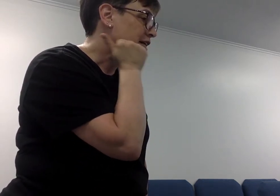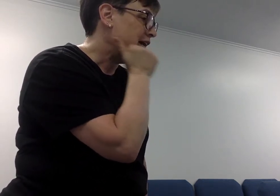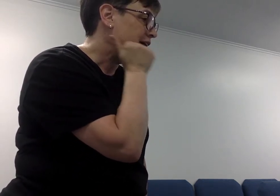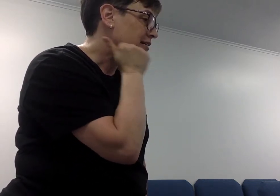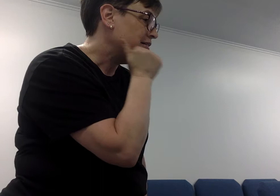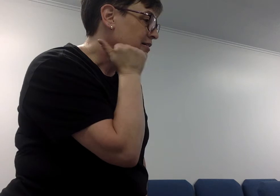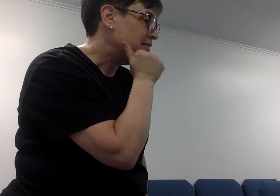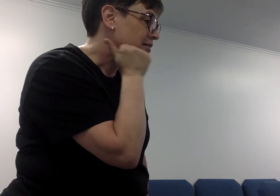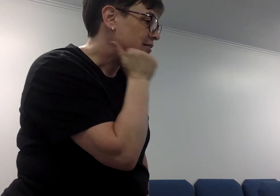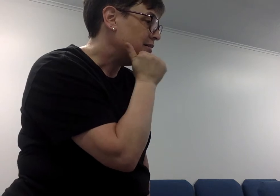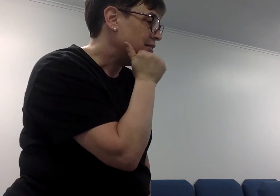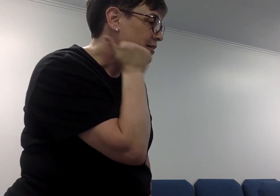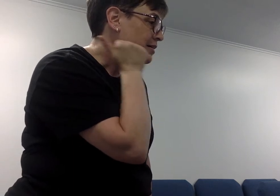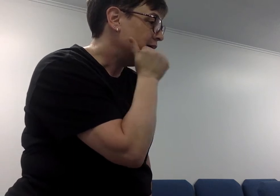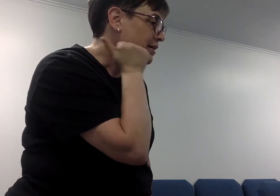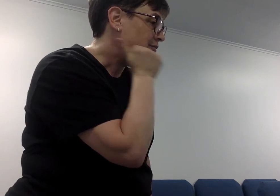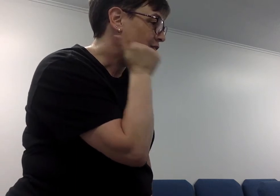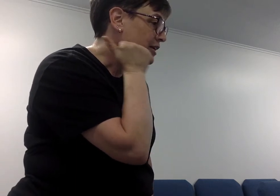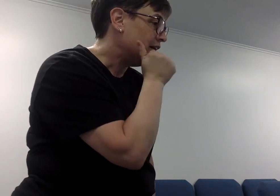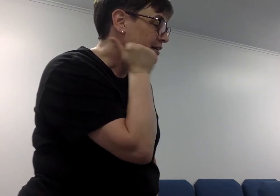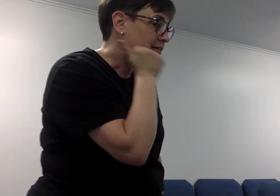day. Every day.